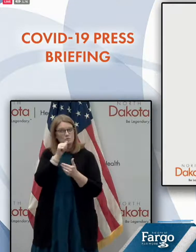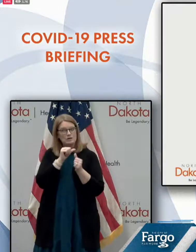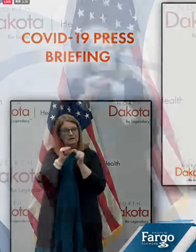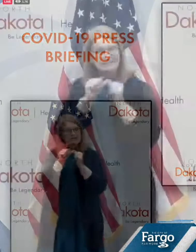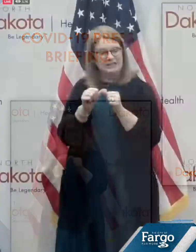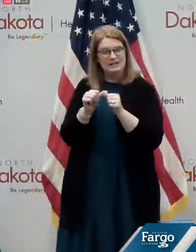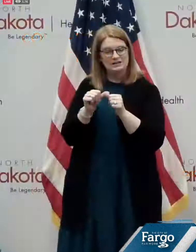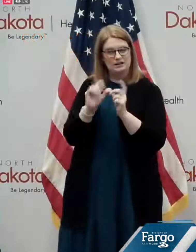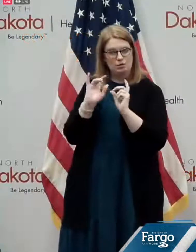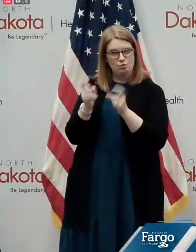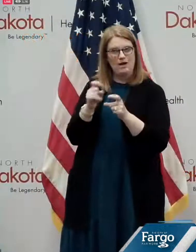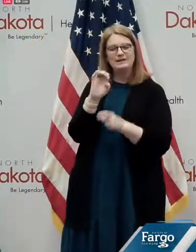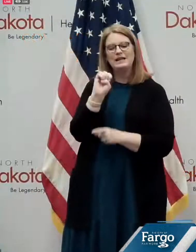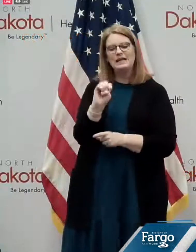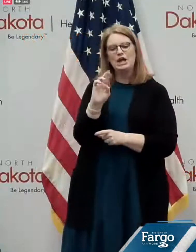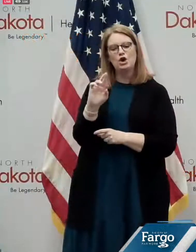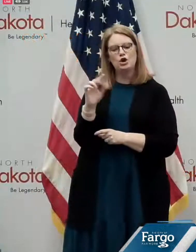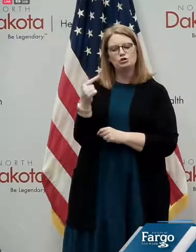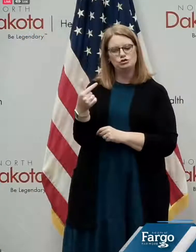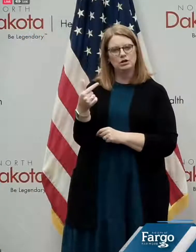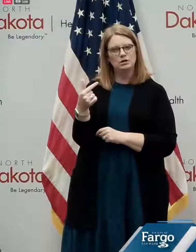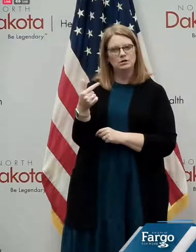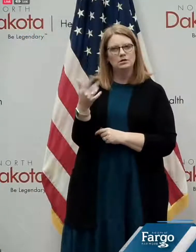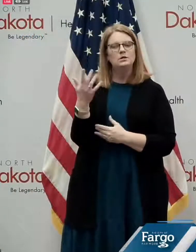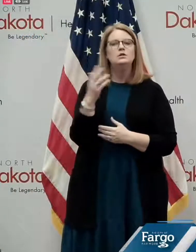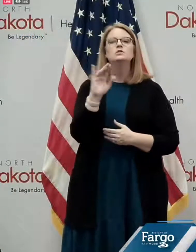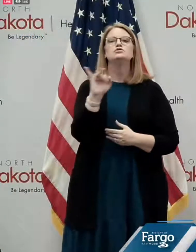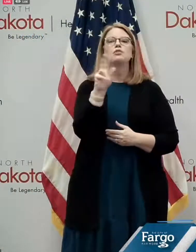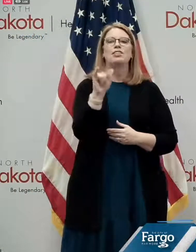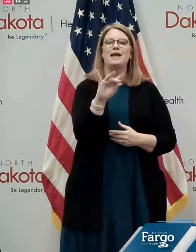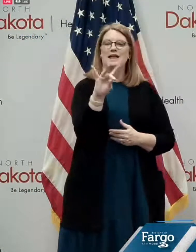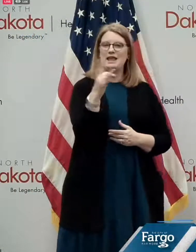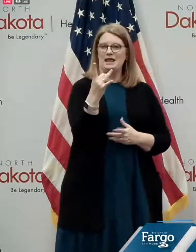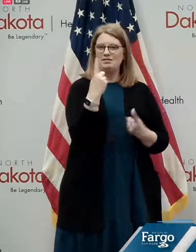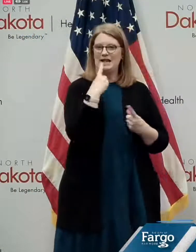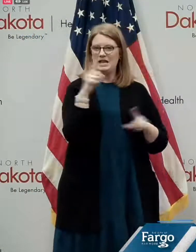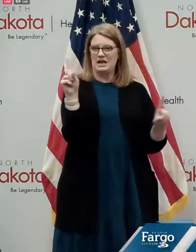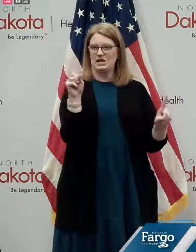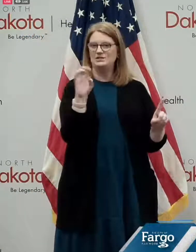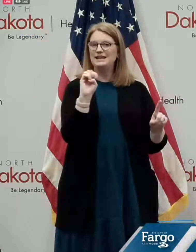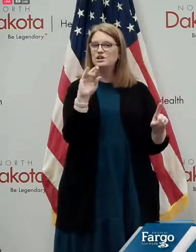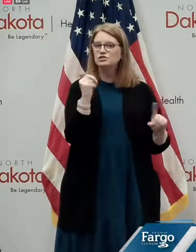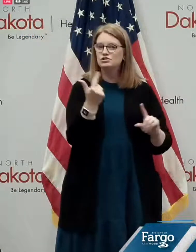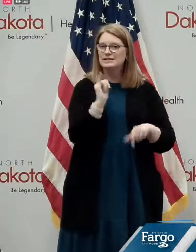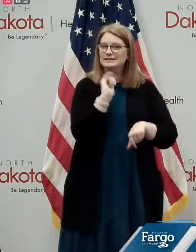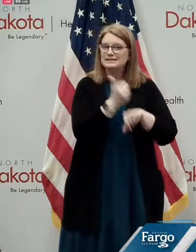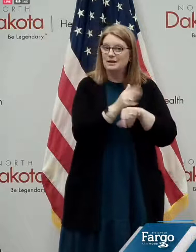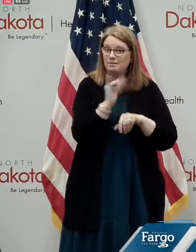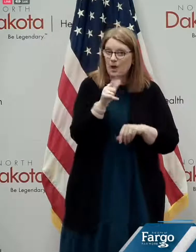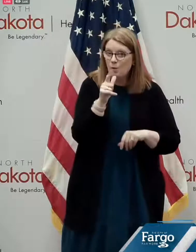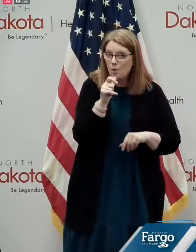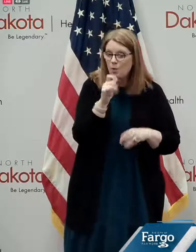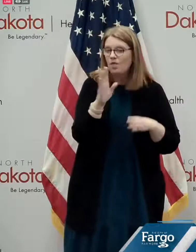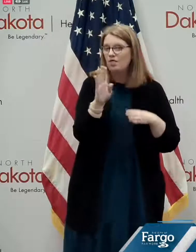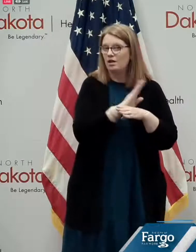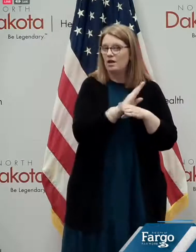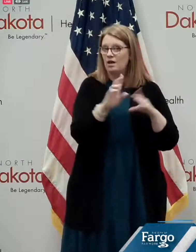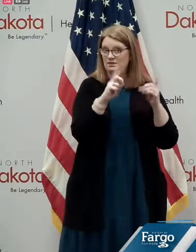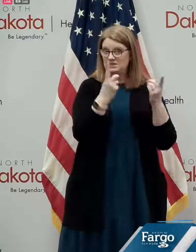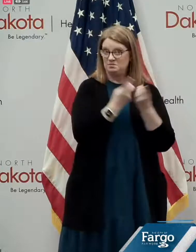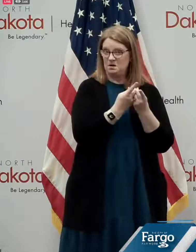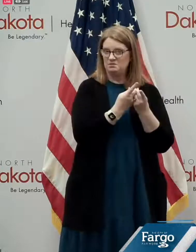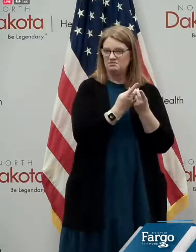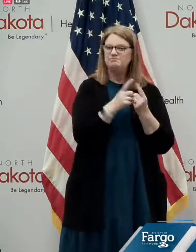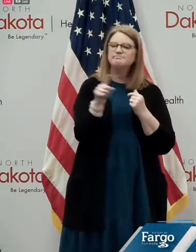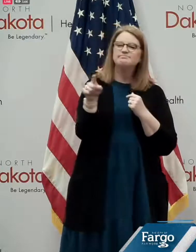or the ERG. As was announced on July 8th, the ERG was designed by the Commerce Department in response to your business's